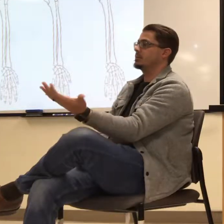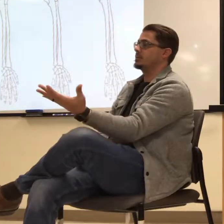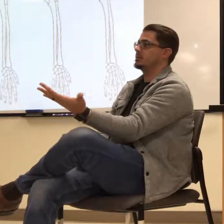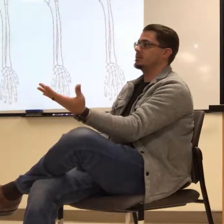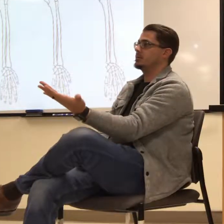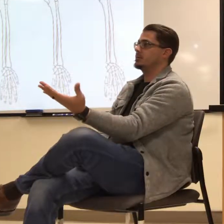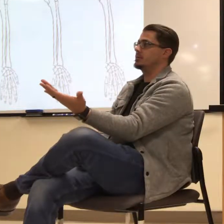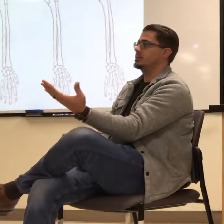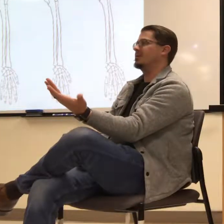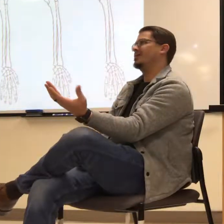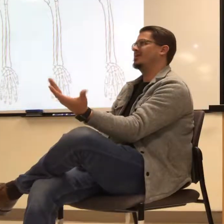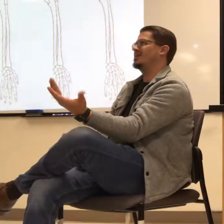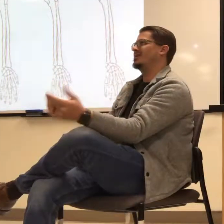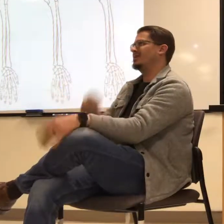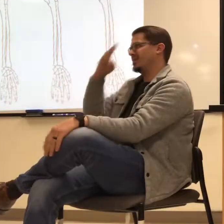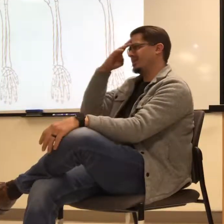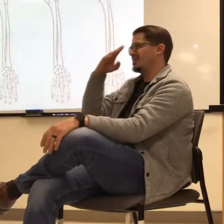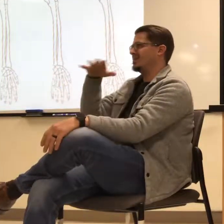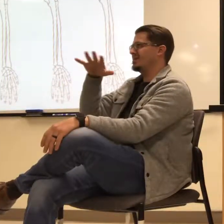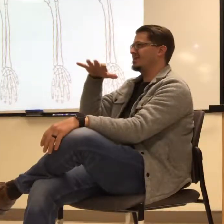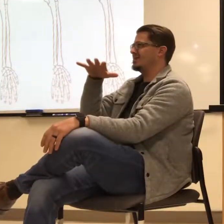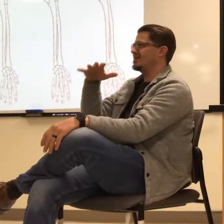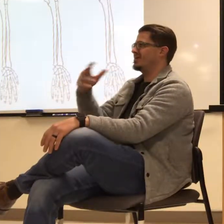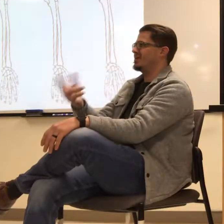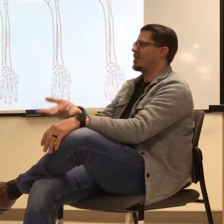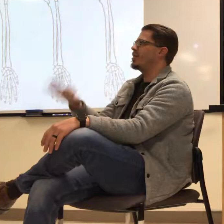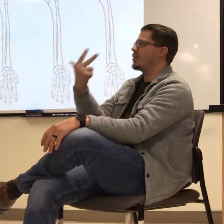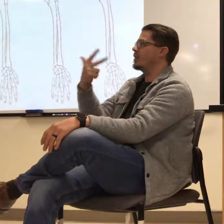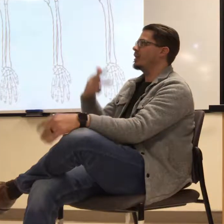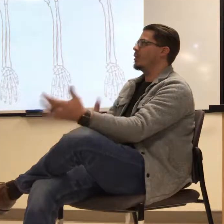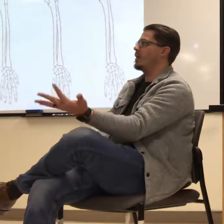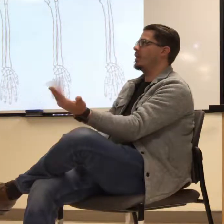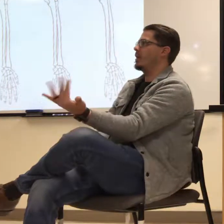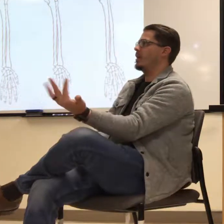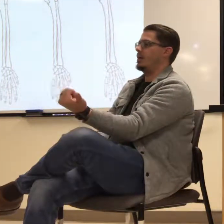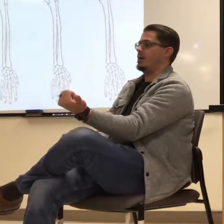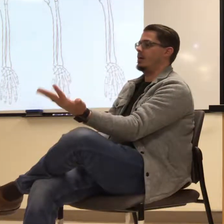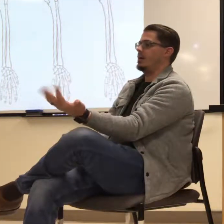And there's, well, I don't know, 3, they extend wrist and digits.